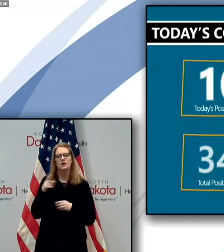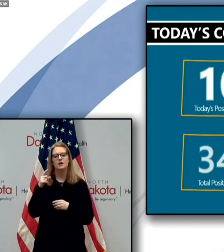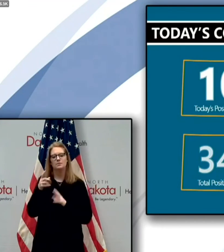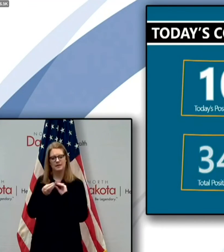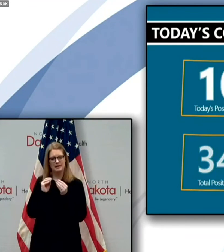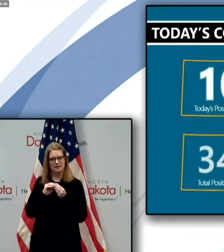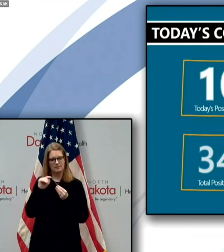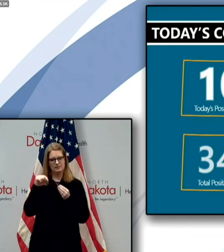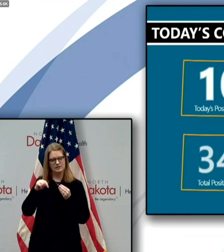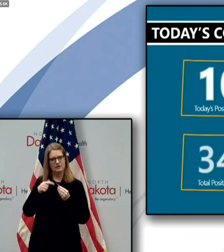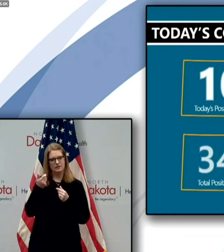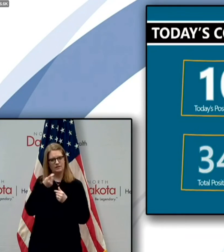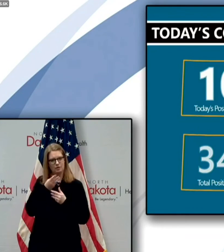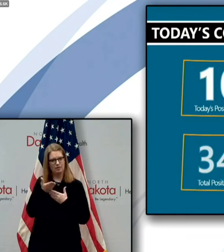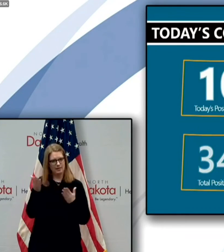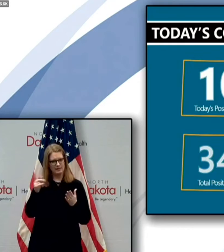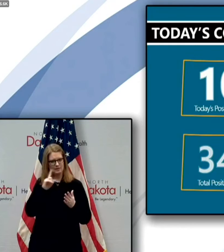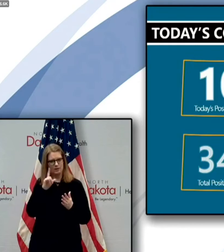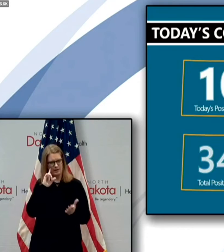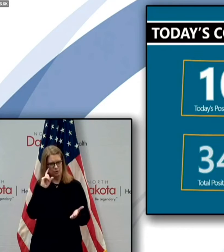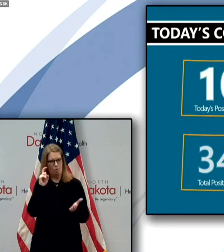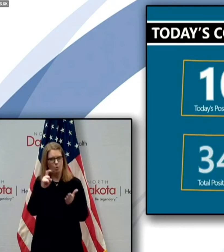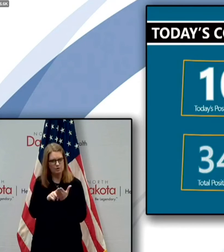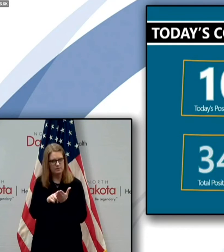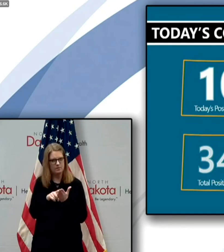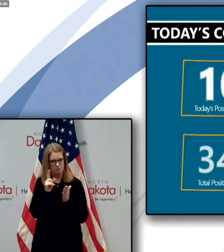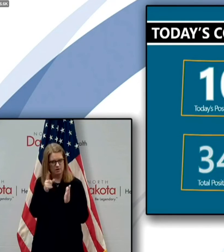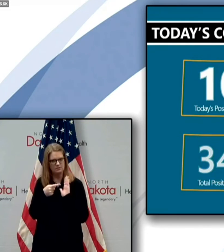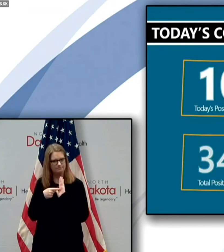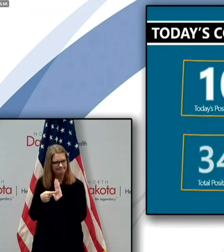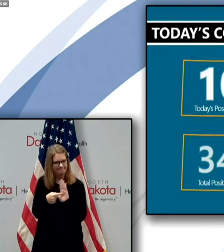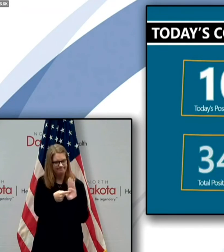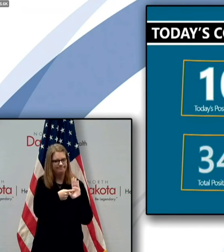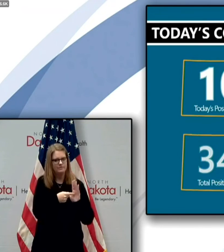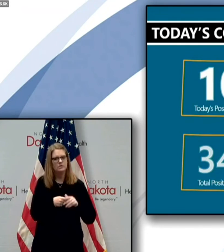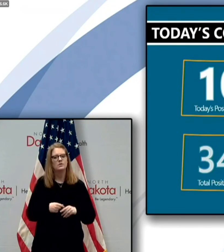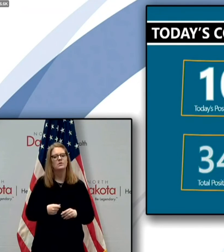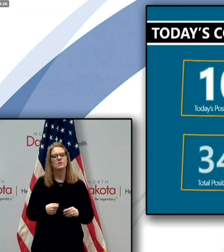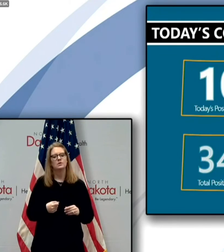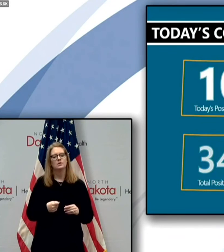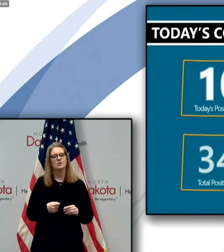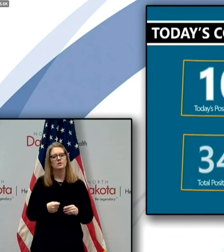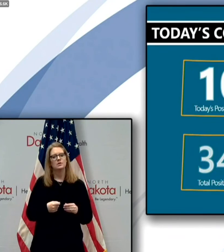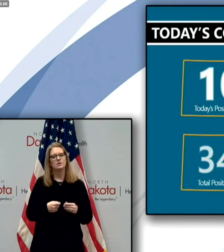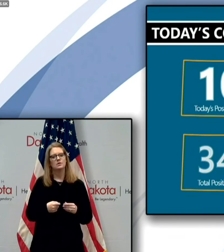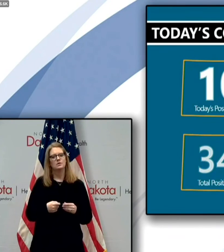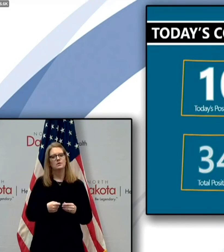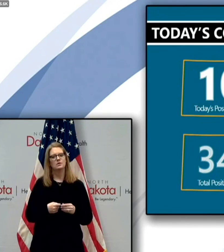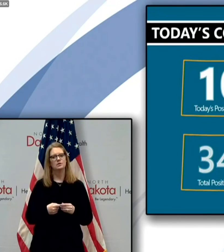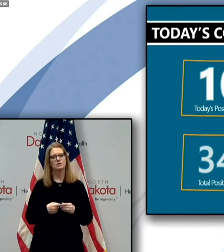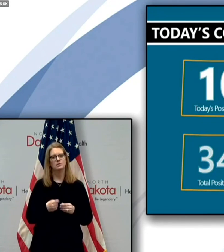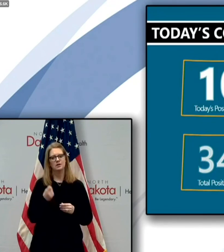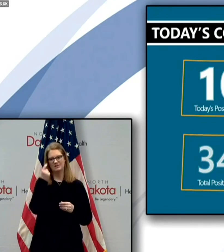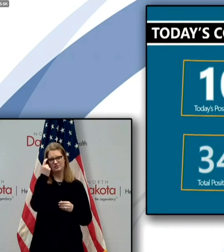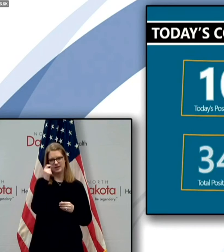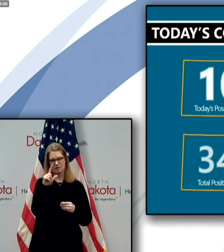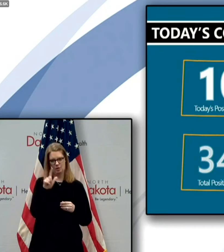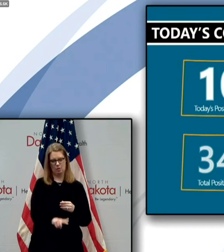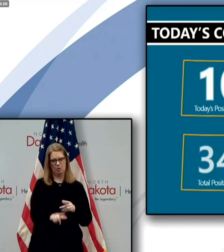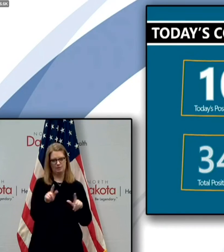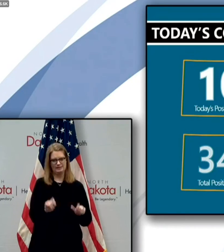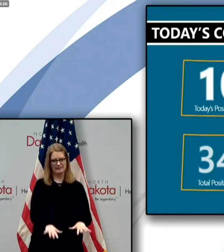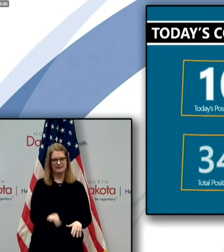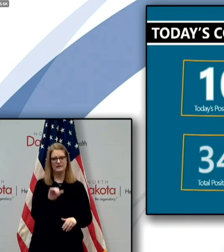the couple things that jump out there that we want to point out. One is that we did, because of the low testing, 10 positives